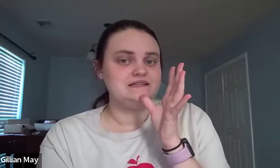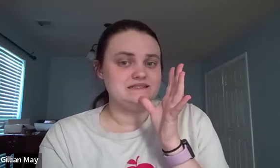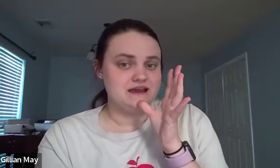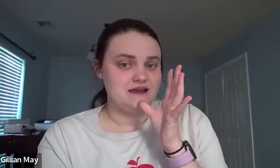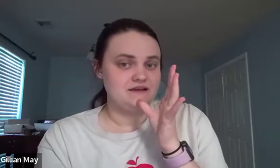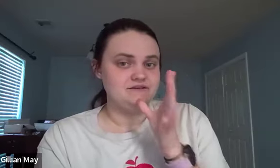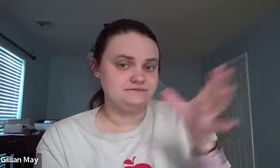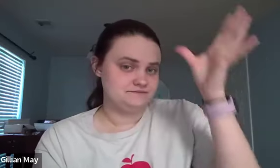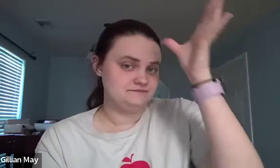dad,